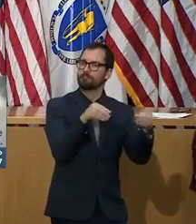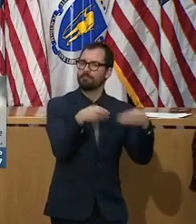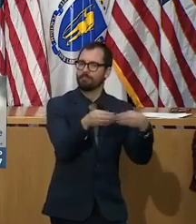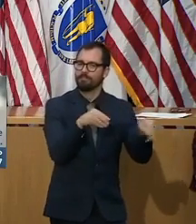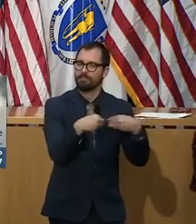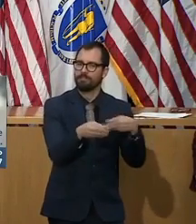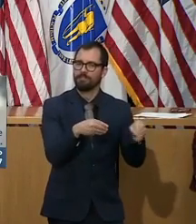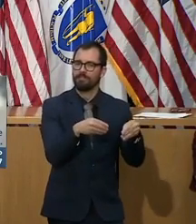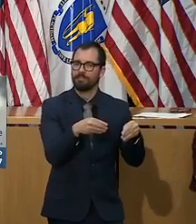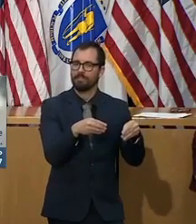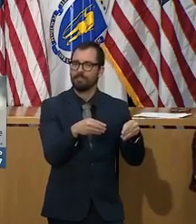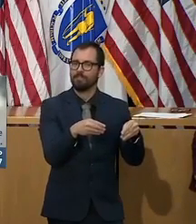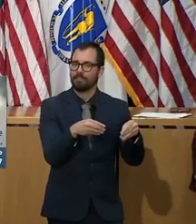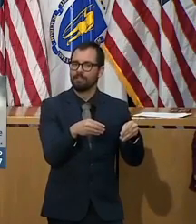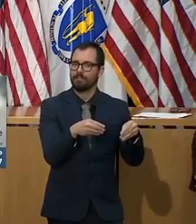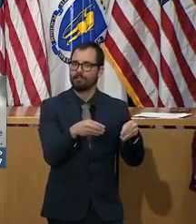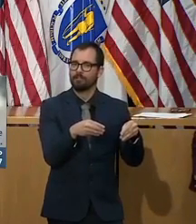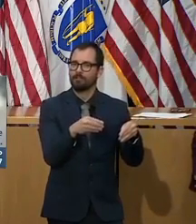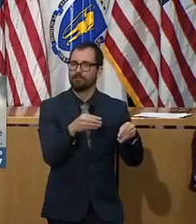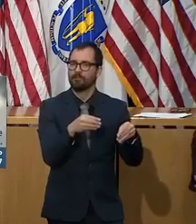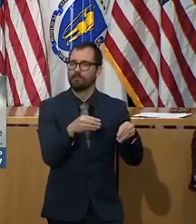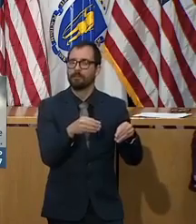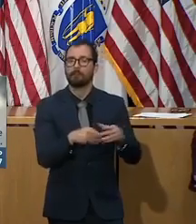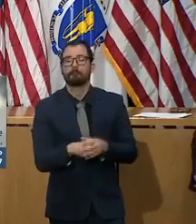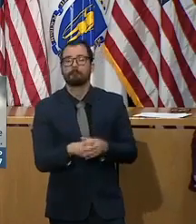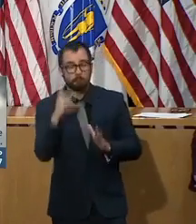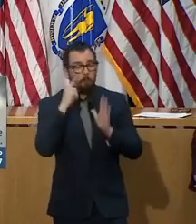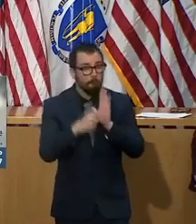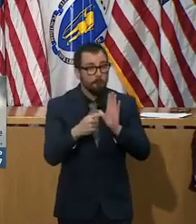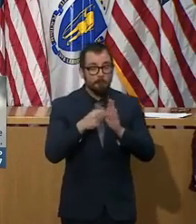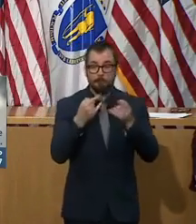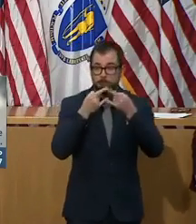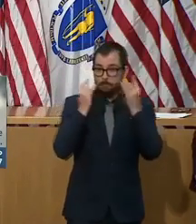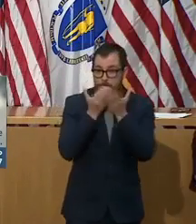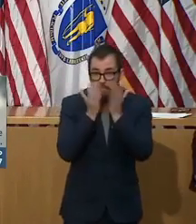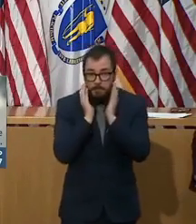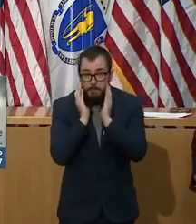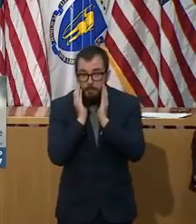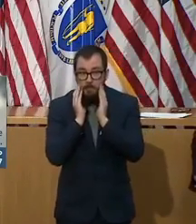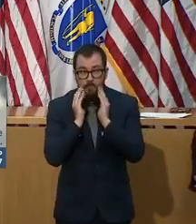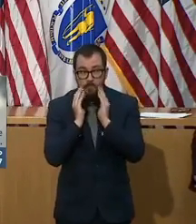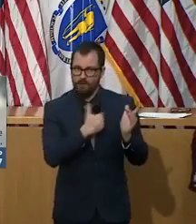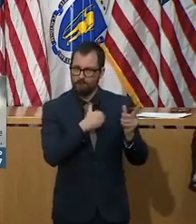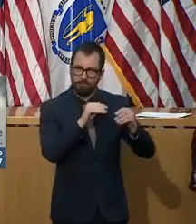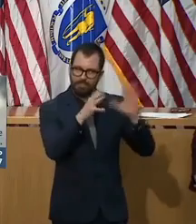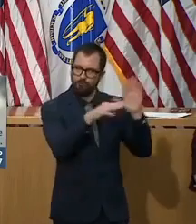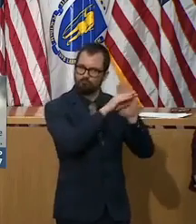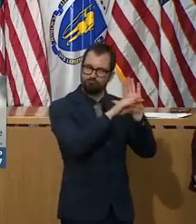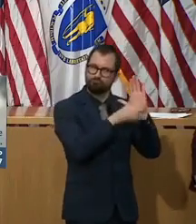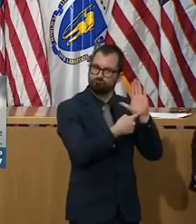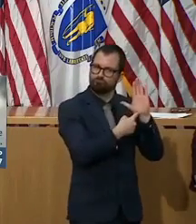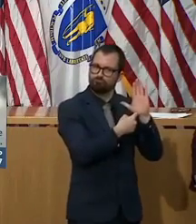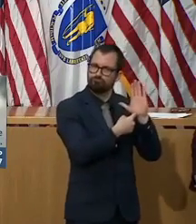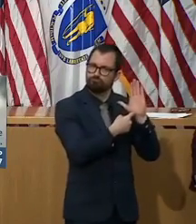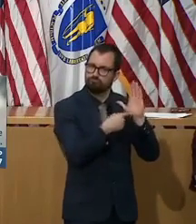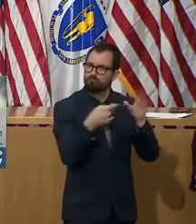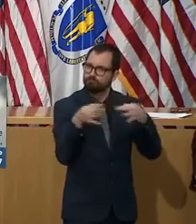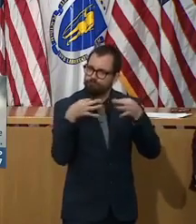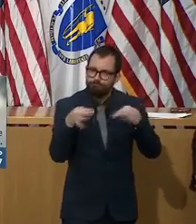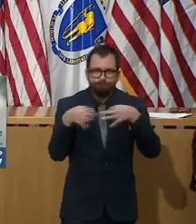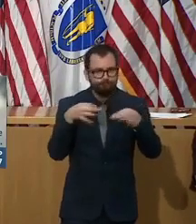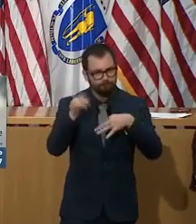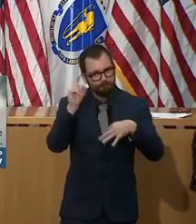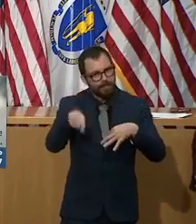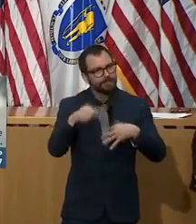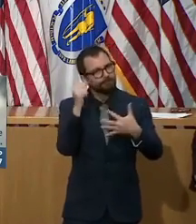masks or face coverings, right? We have an advisory out there around face coverings. There are a bunch of communities that have turned